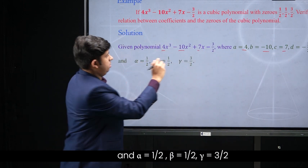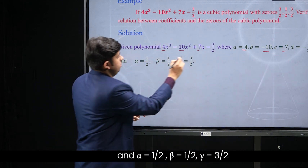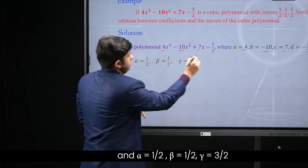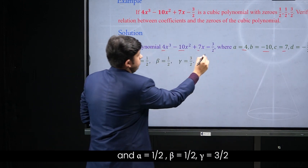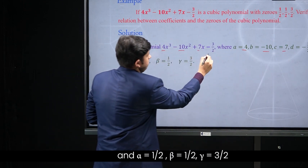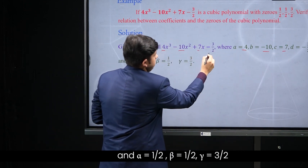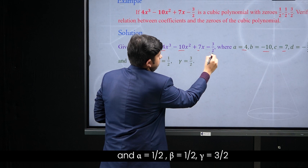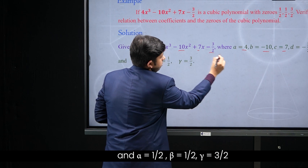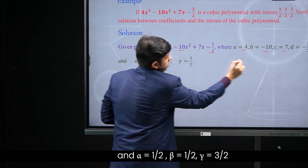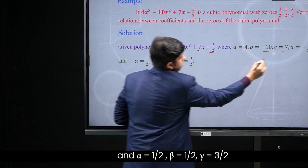and